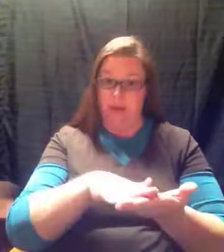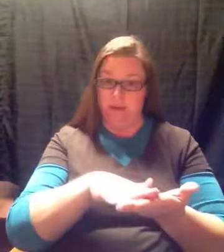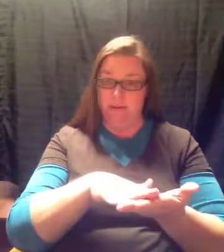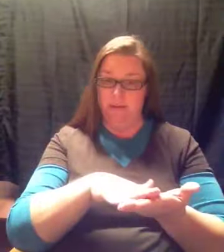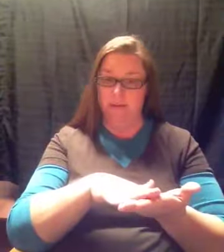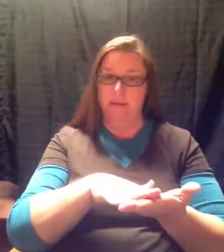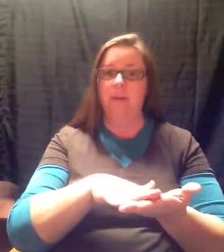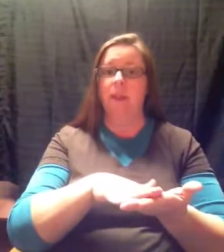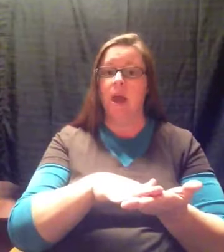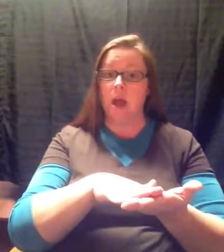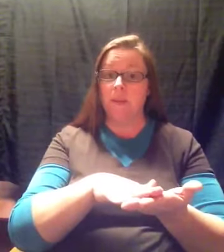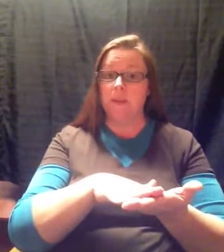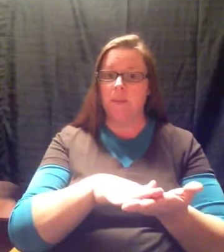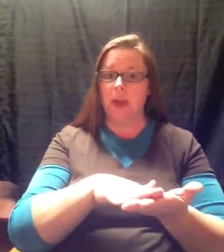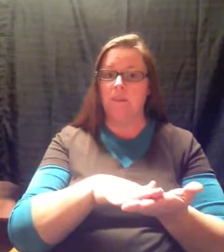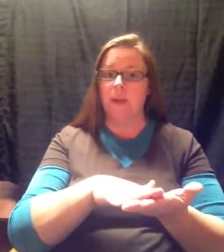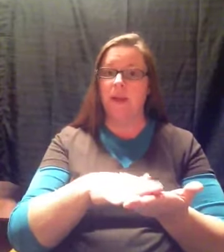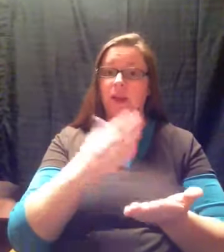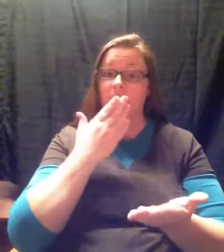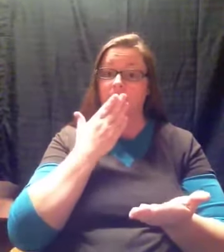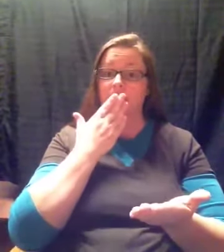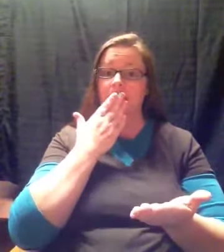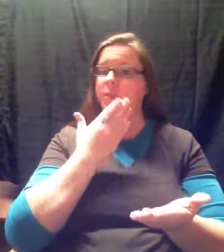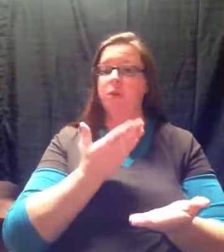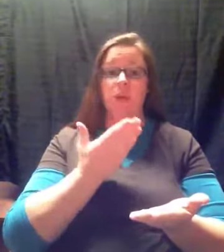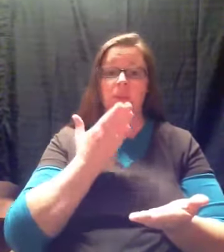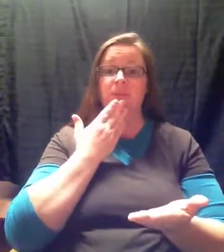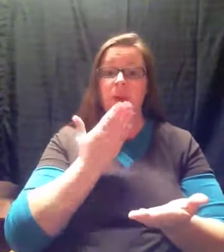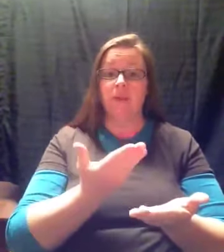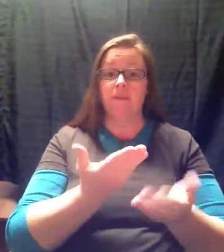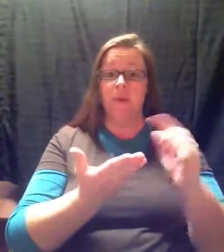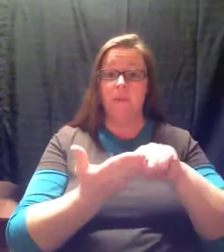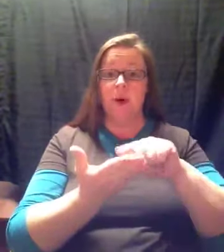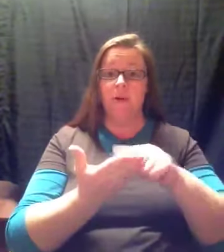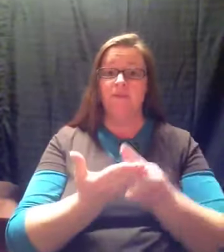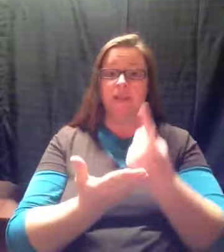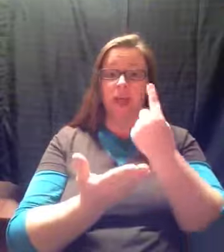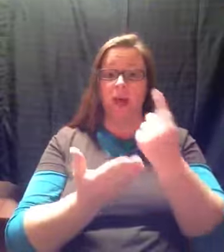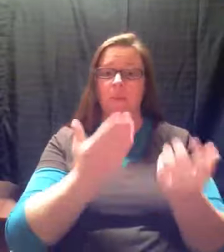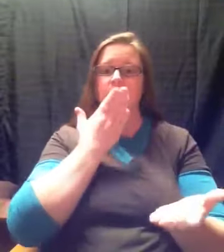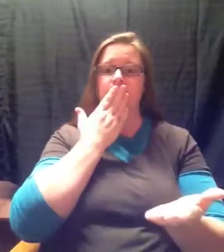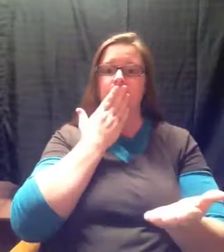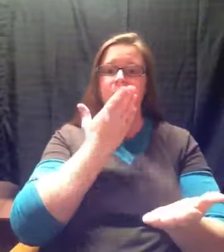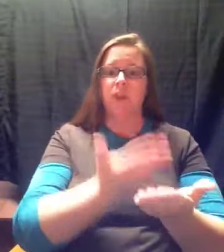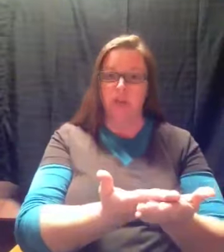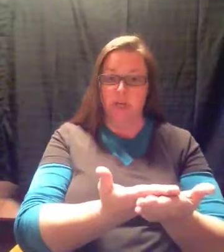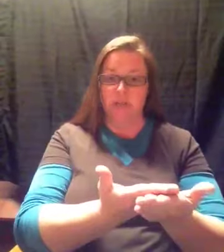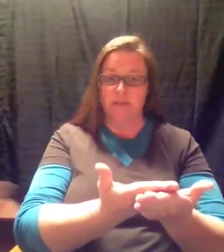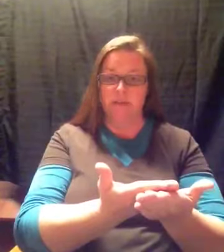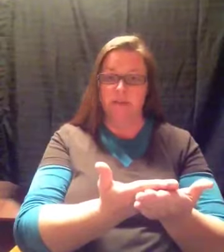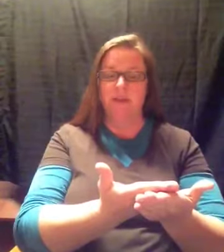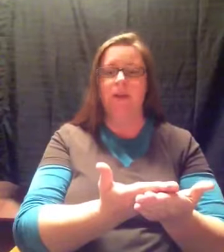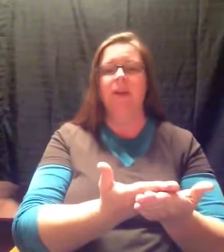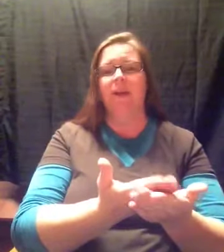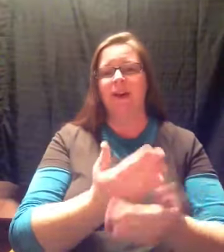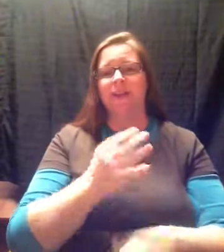Bad. The opposite of bad being good. You keep your palm facing upward. Good. It also